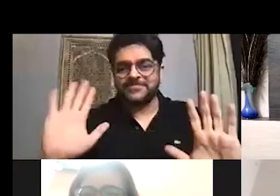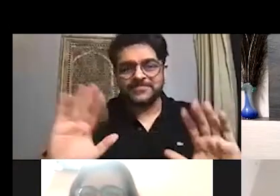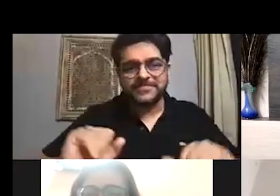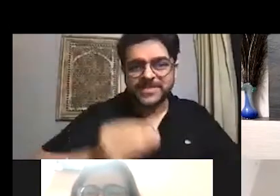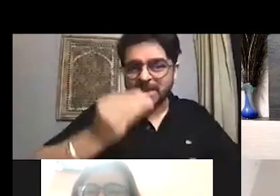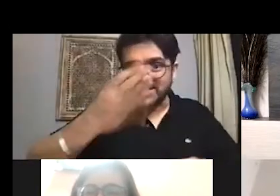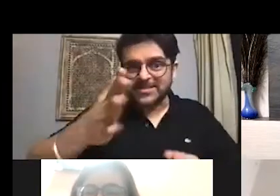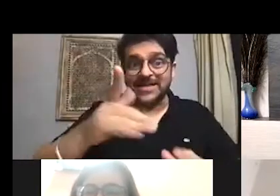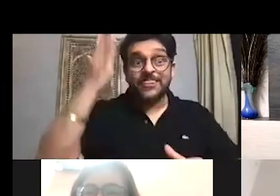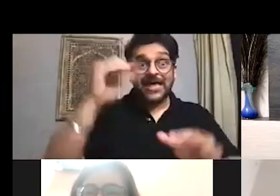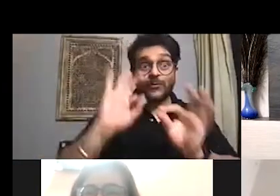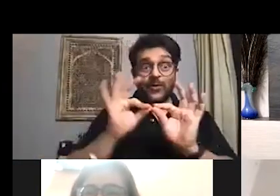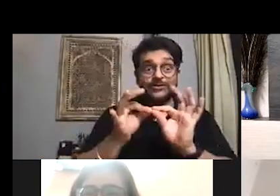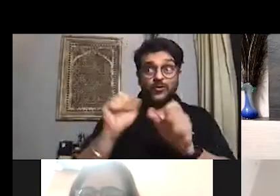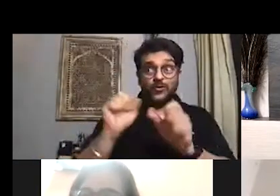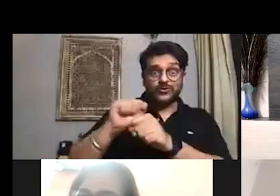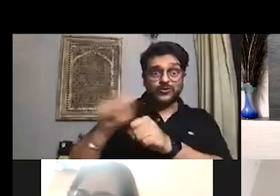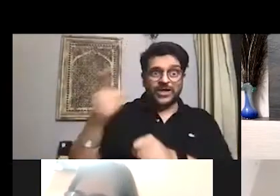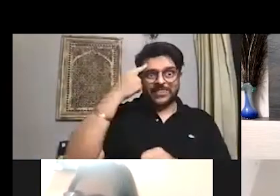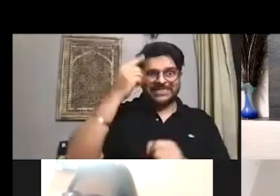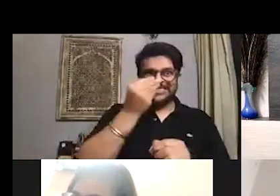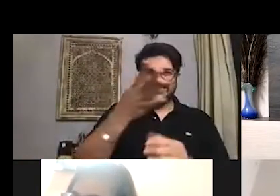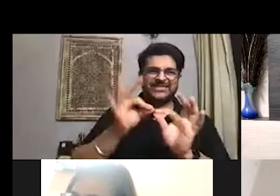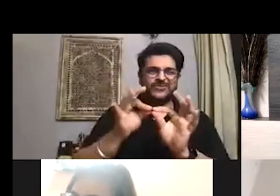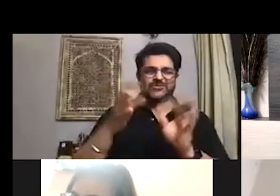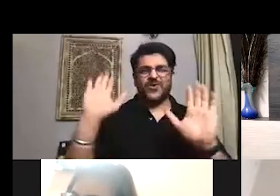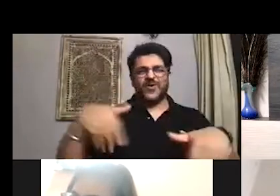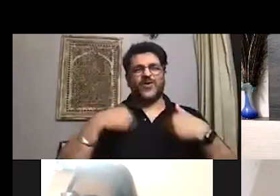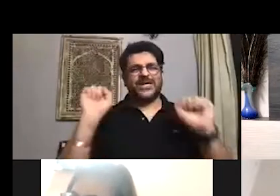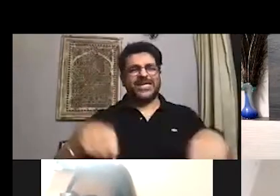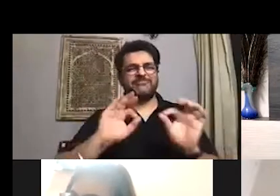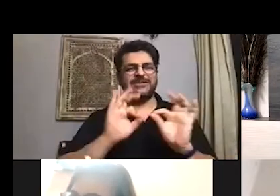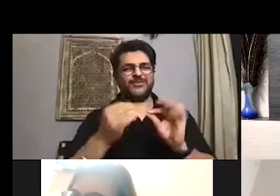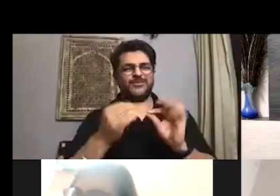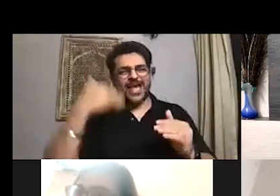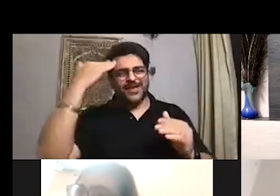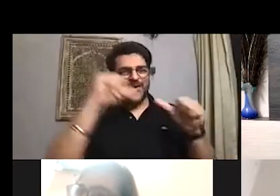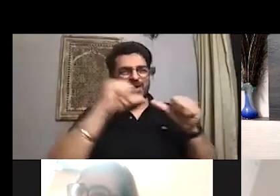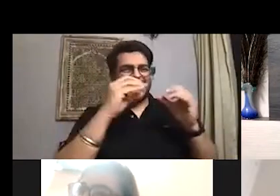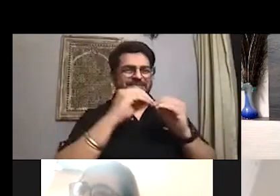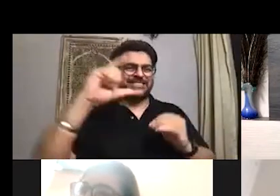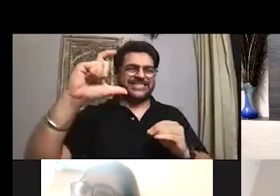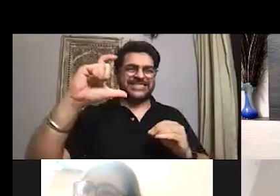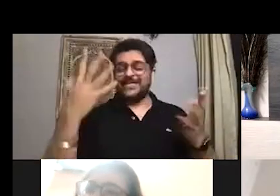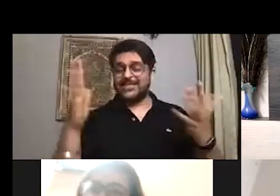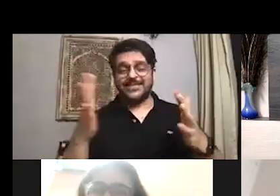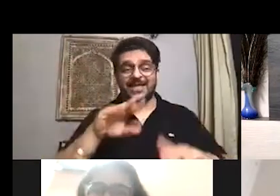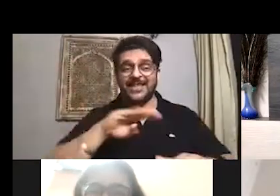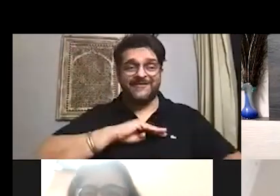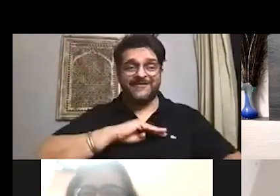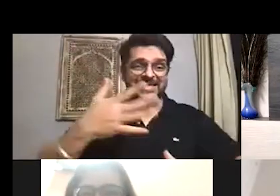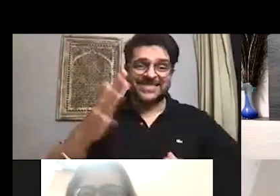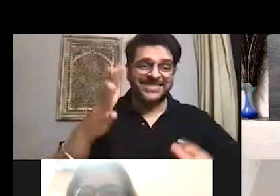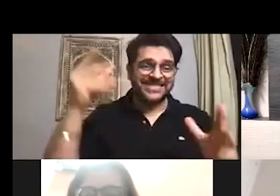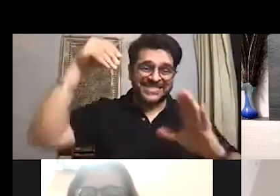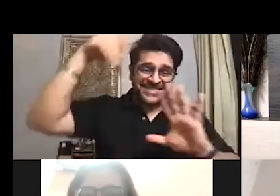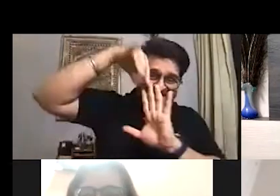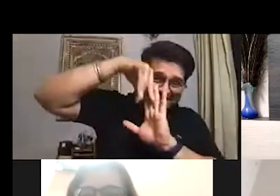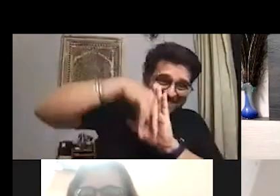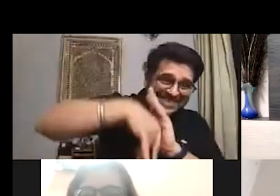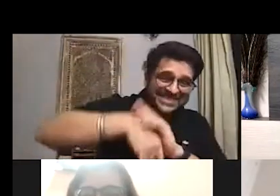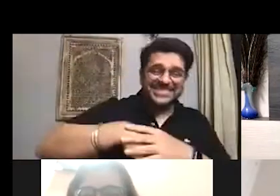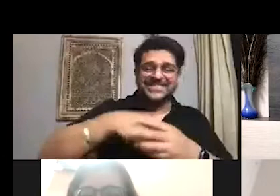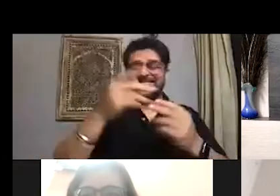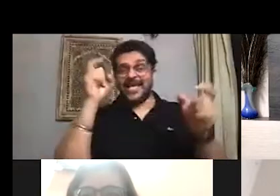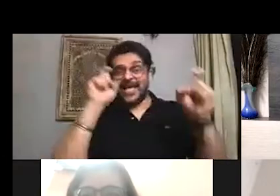time. It's not easy because interpreters, maybe everybody thinks I can also become an interpreter, I